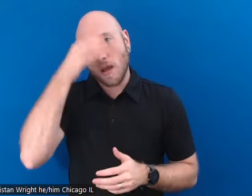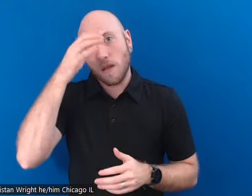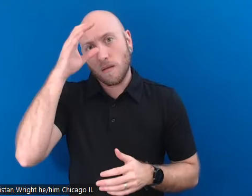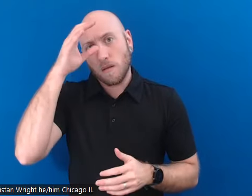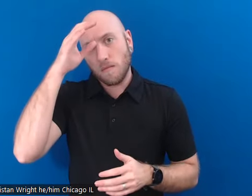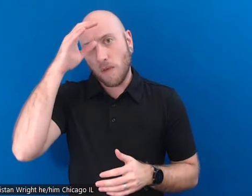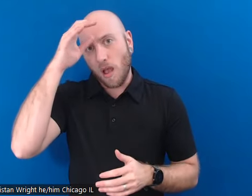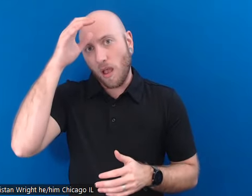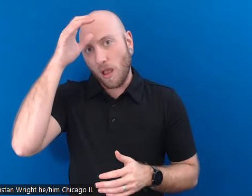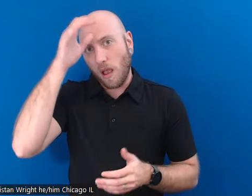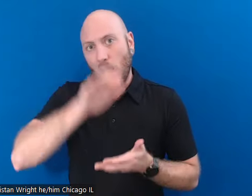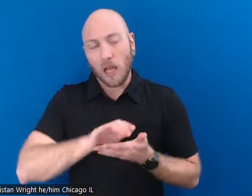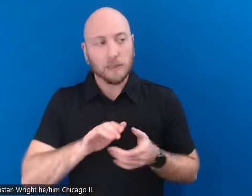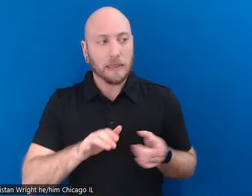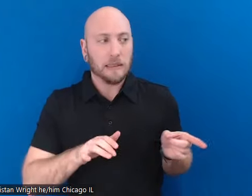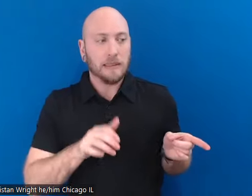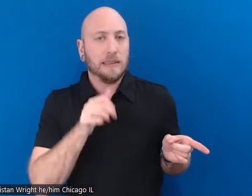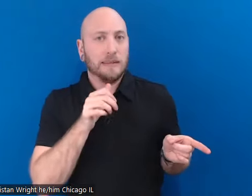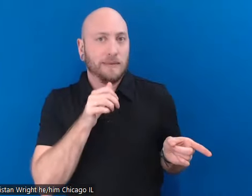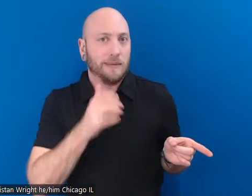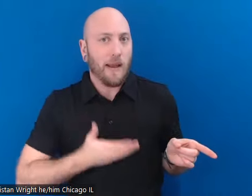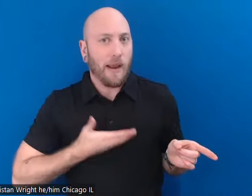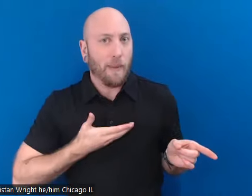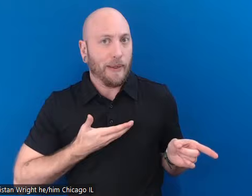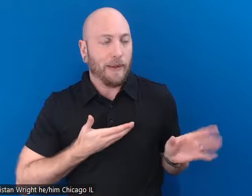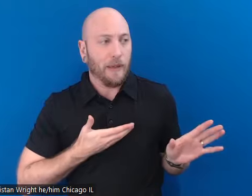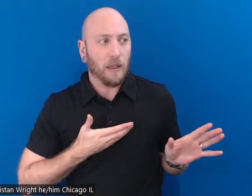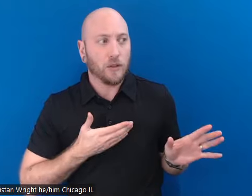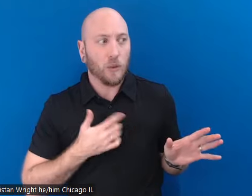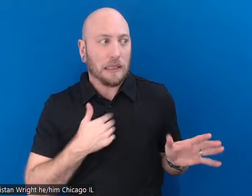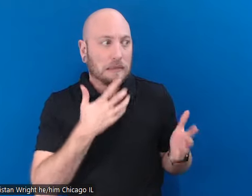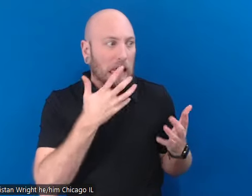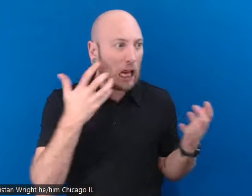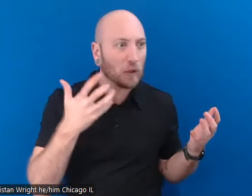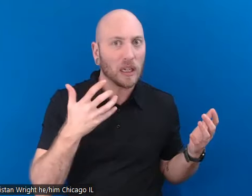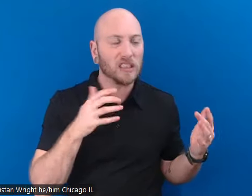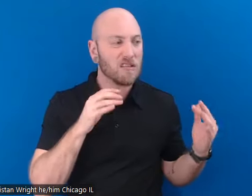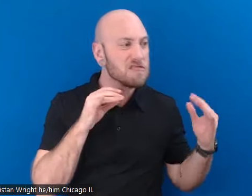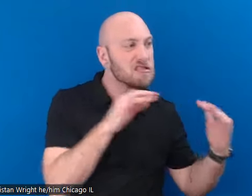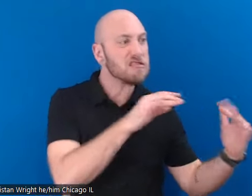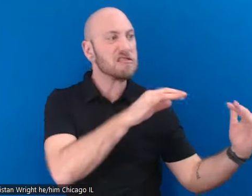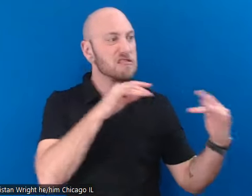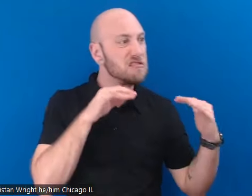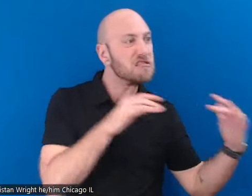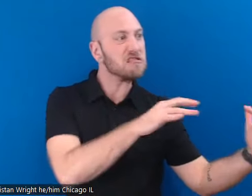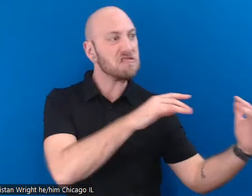wasn't very happy with his life and would take it out on me. Um, and